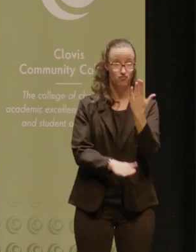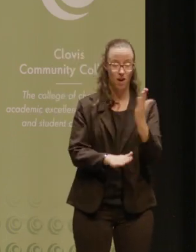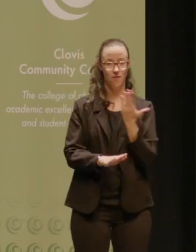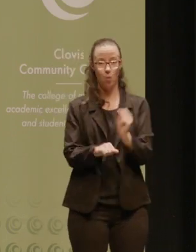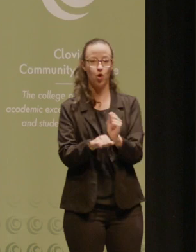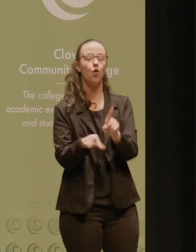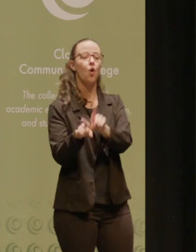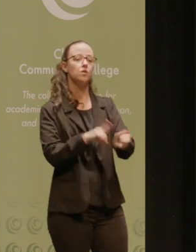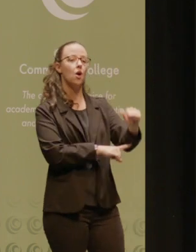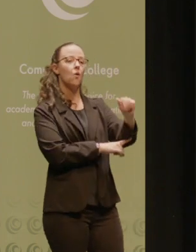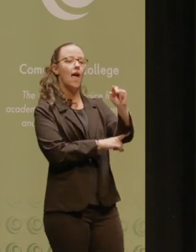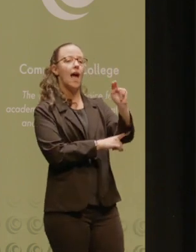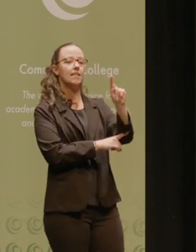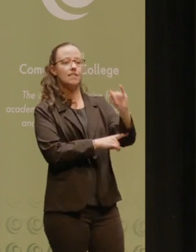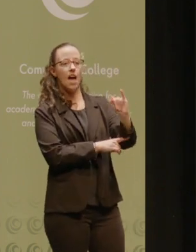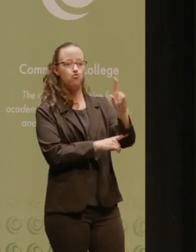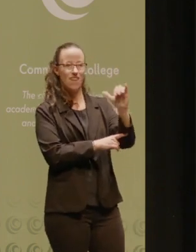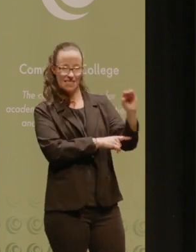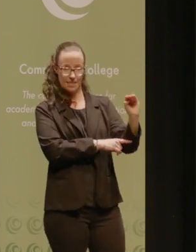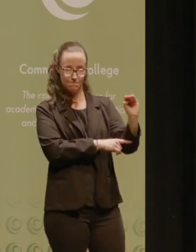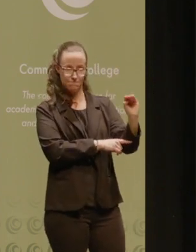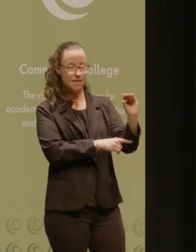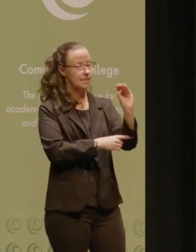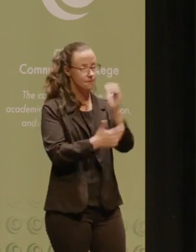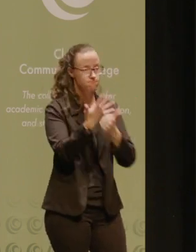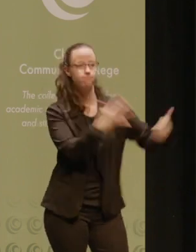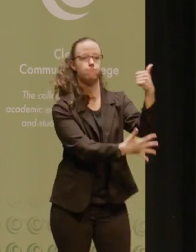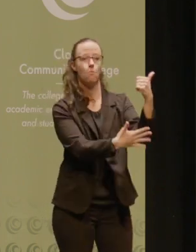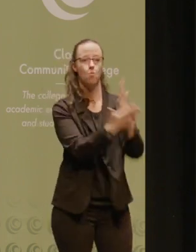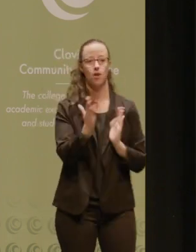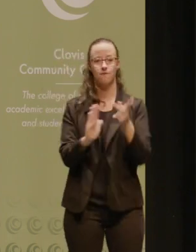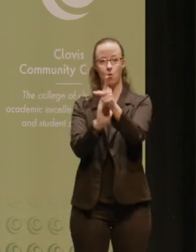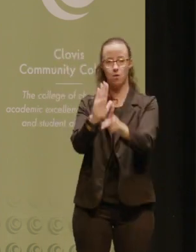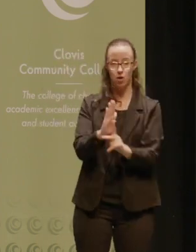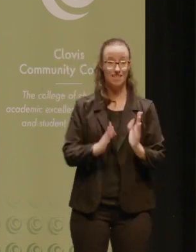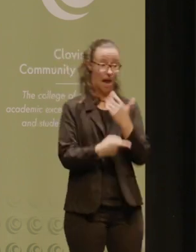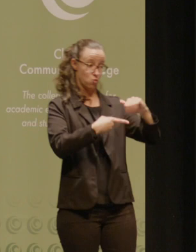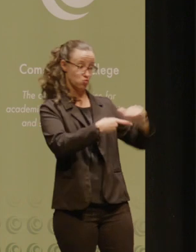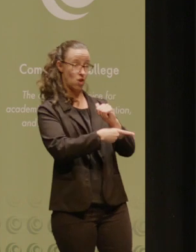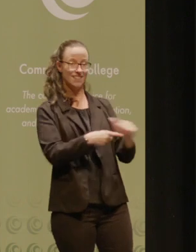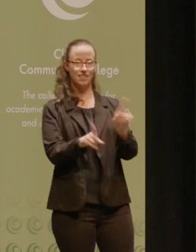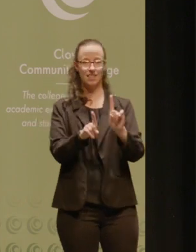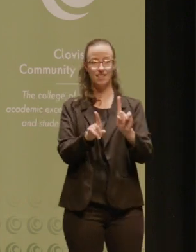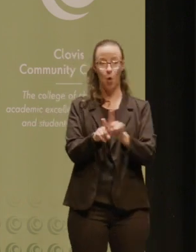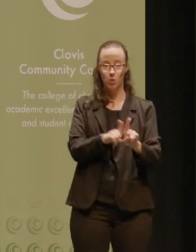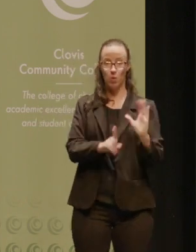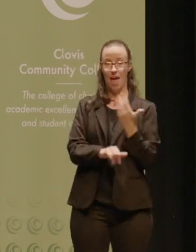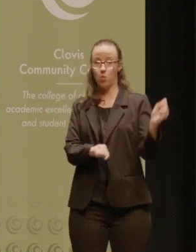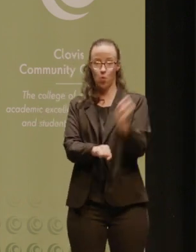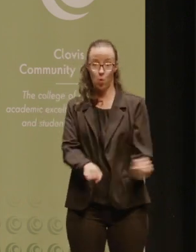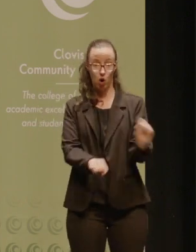also anti-racism at the center of our heart of our policies. It's our practice and it's our work.